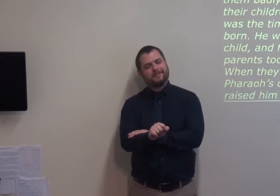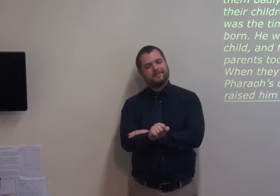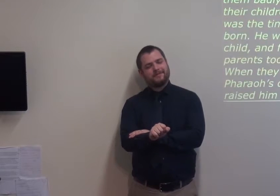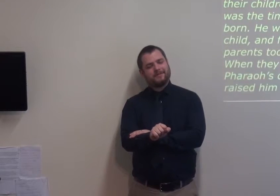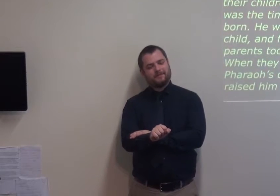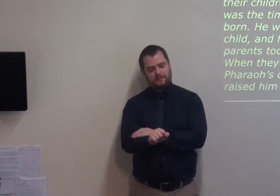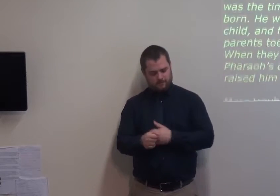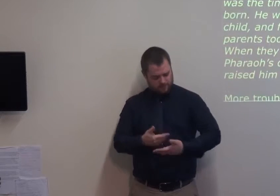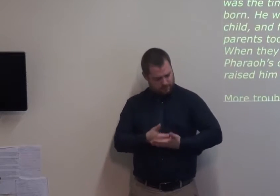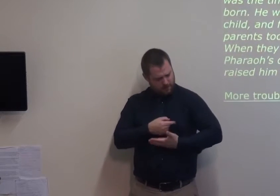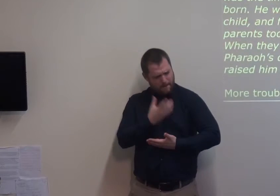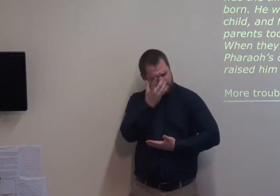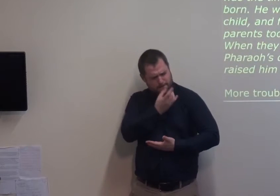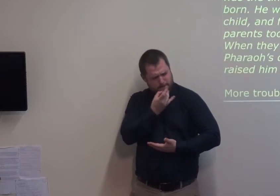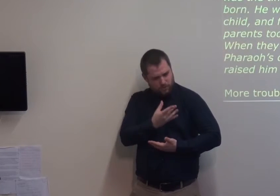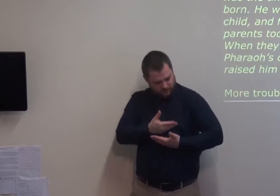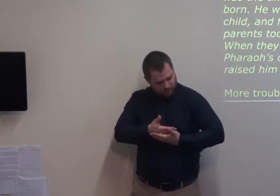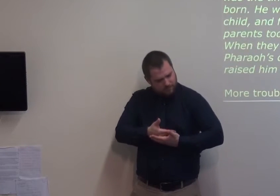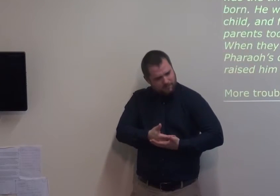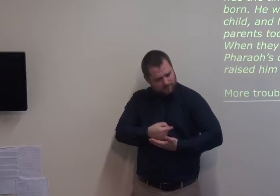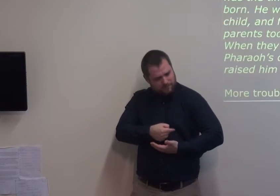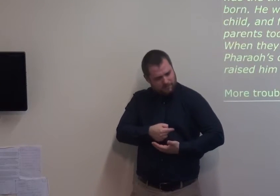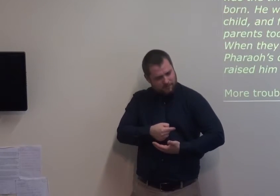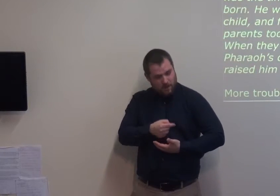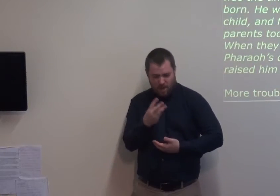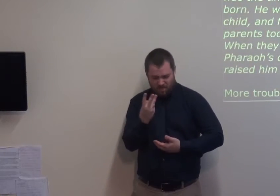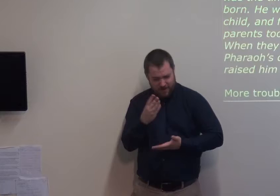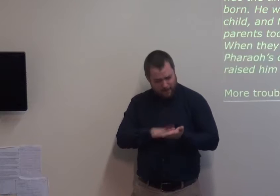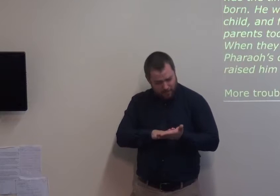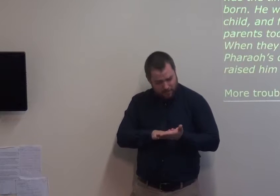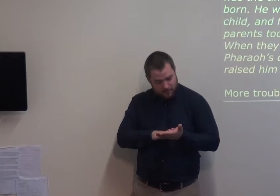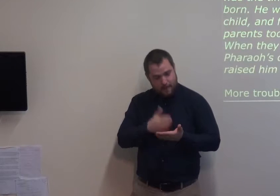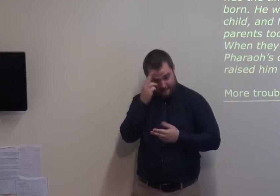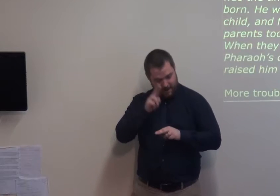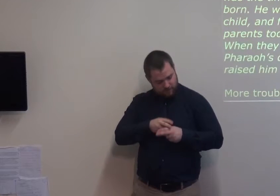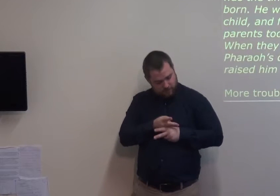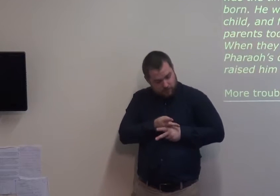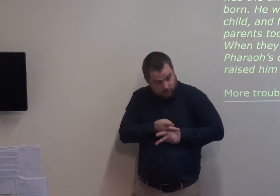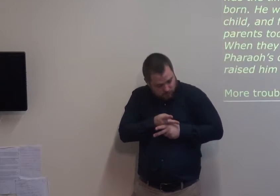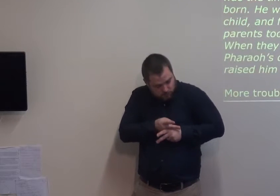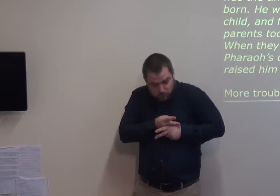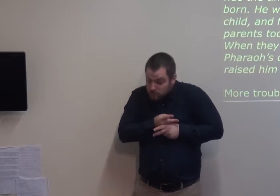He was a very beautiful child, and for 3 months his parents took care of him at